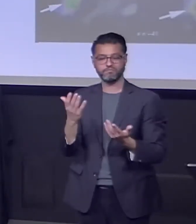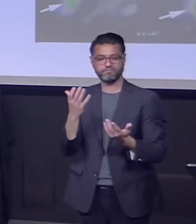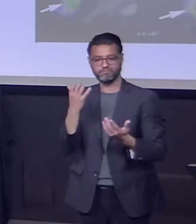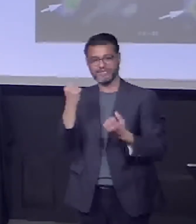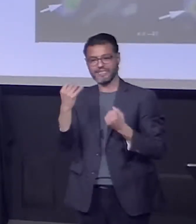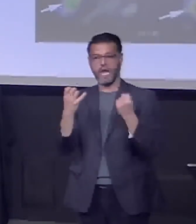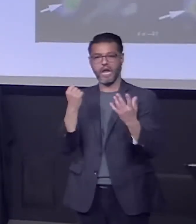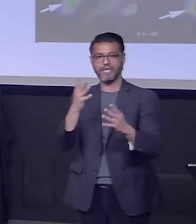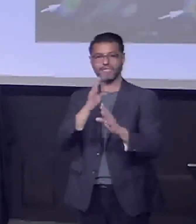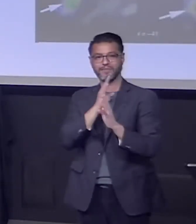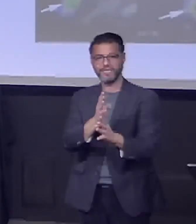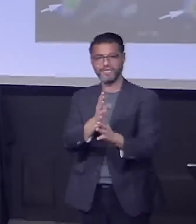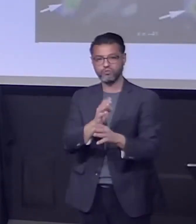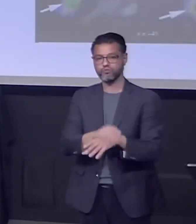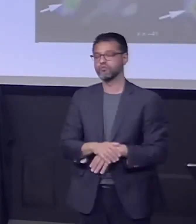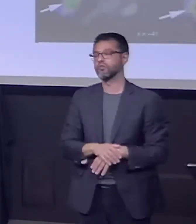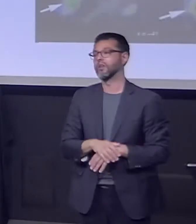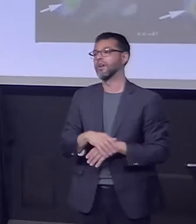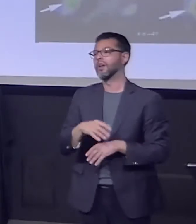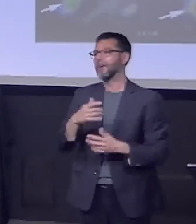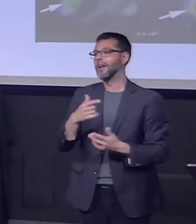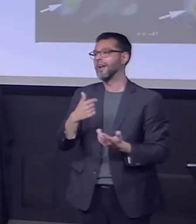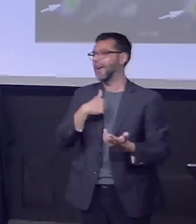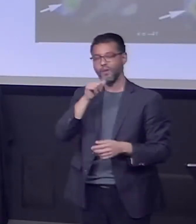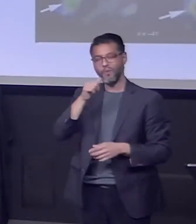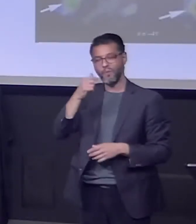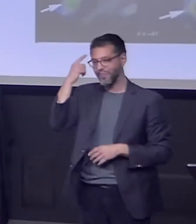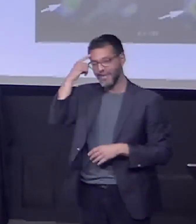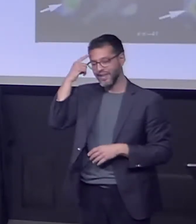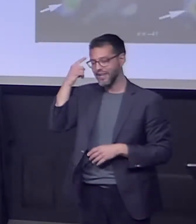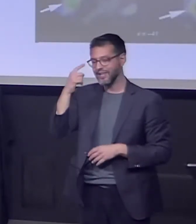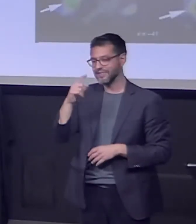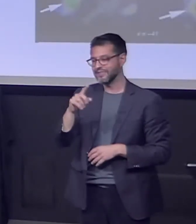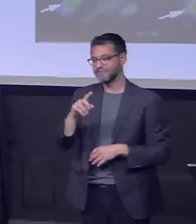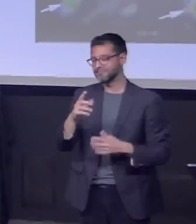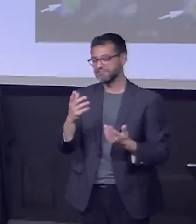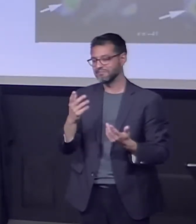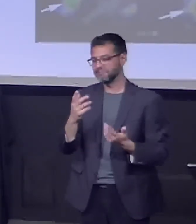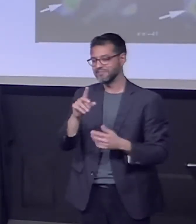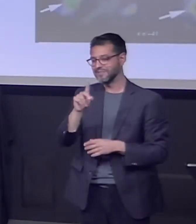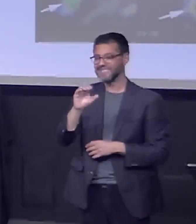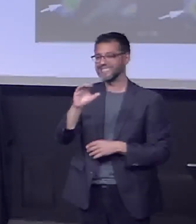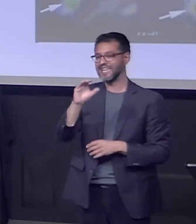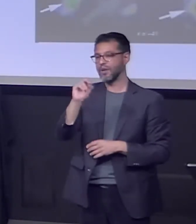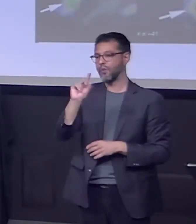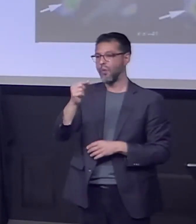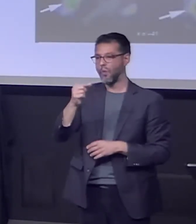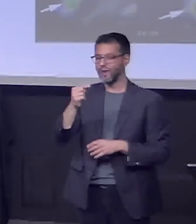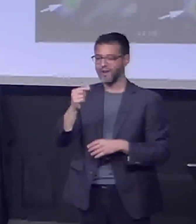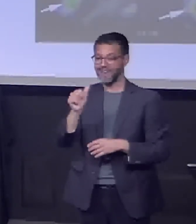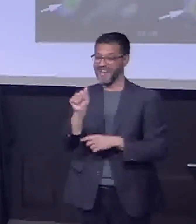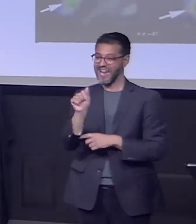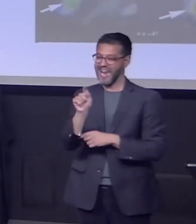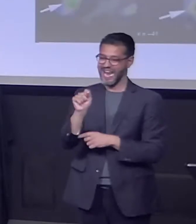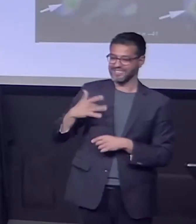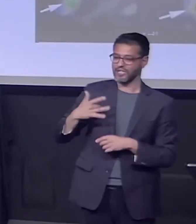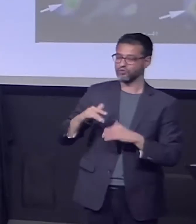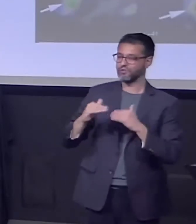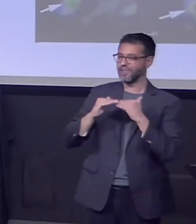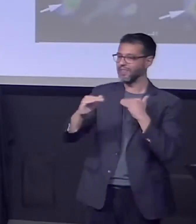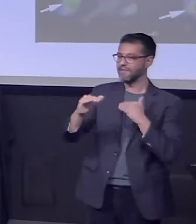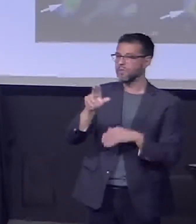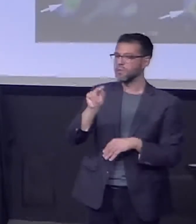sign speech, and they don't. I don't think it's a decoding at the sort of sensory level. It is more important to see